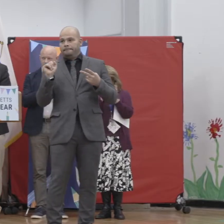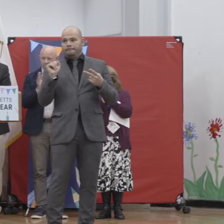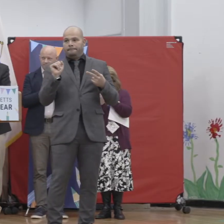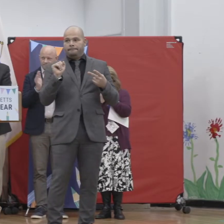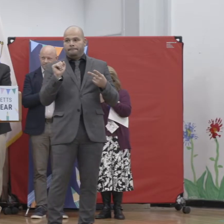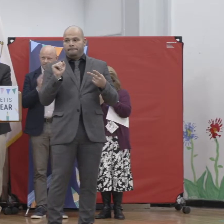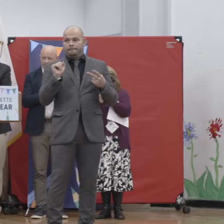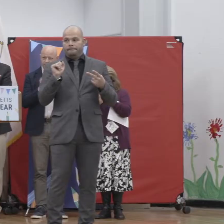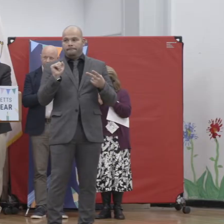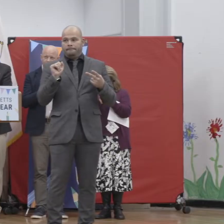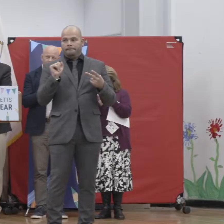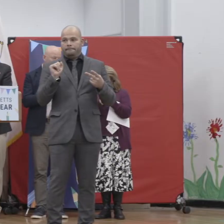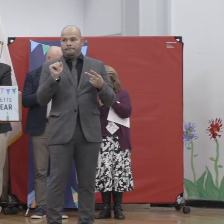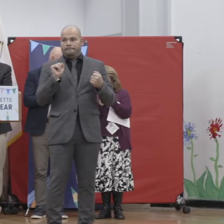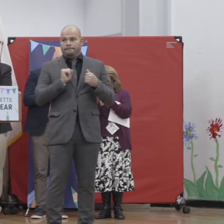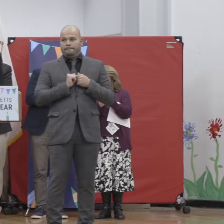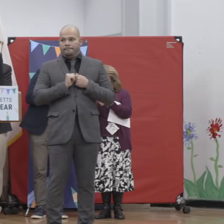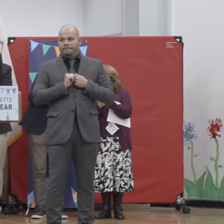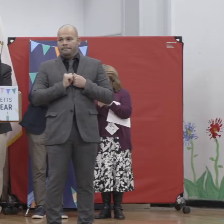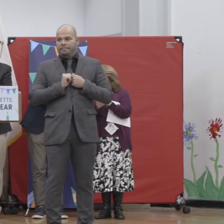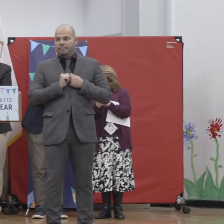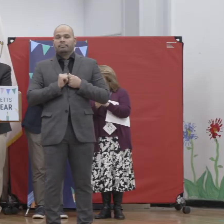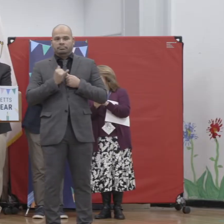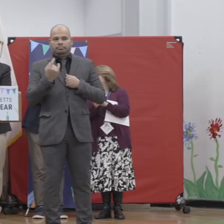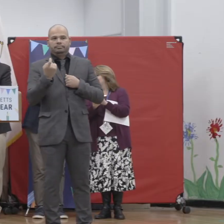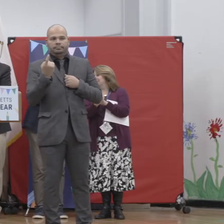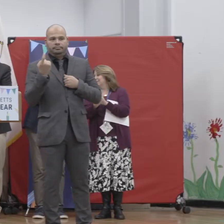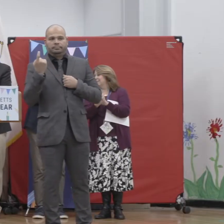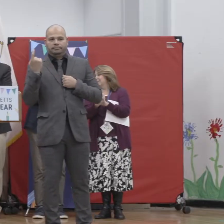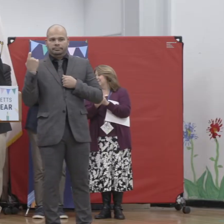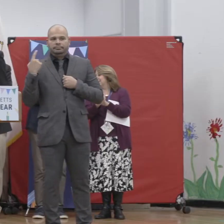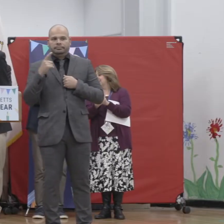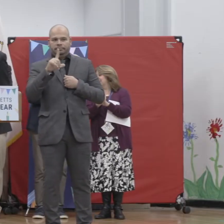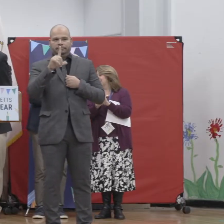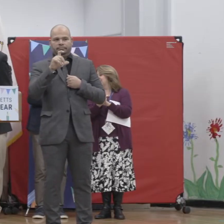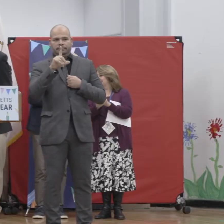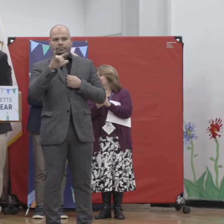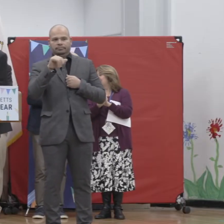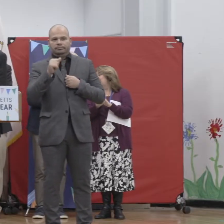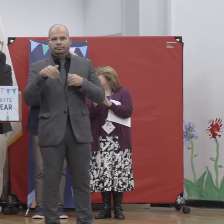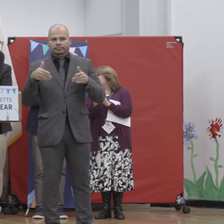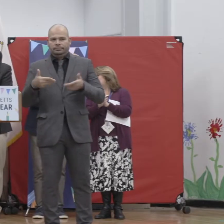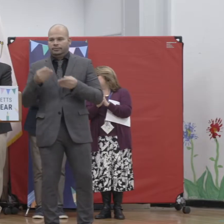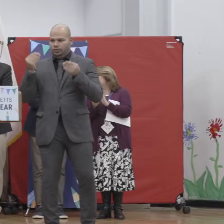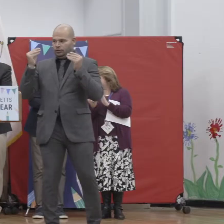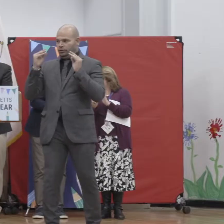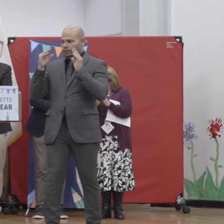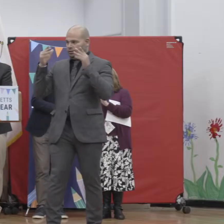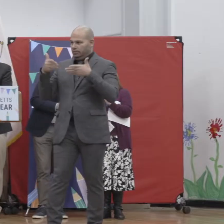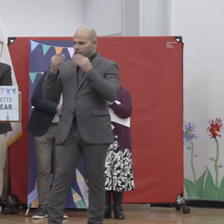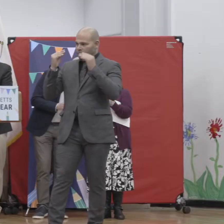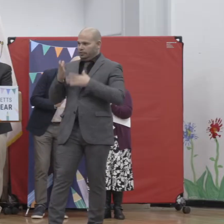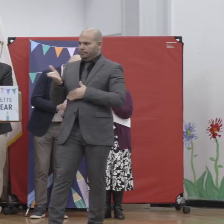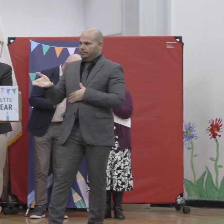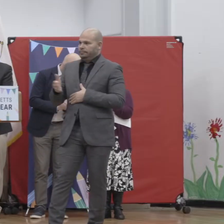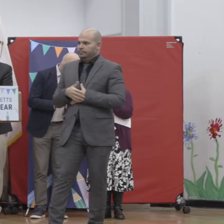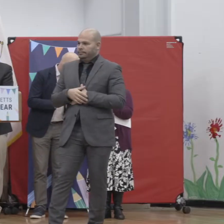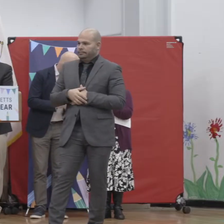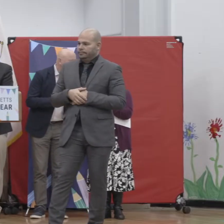Layla, come on down. Get to introduce your teacher. Thank you, Layla.